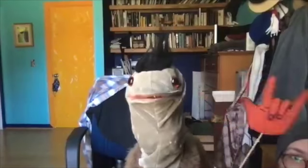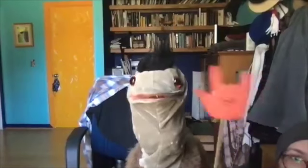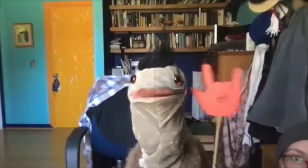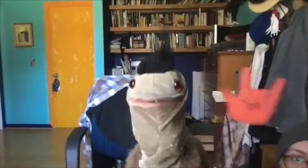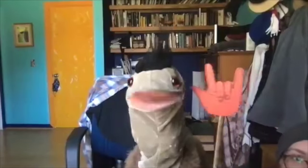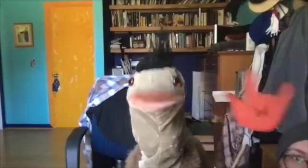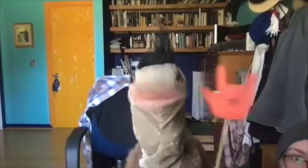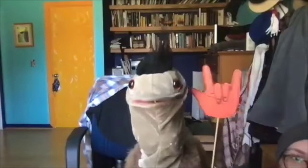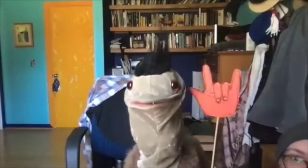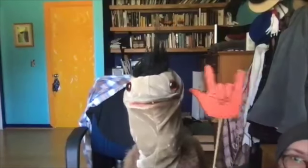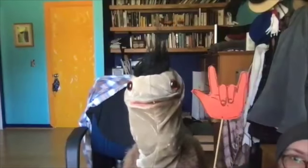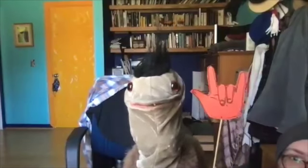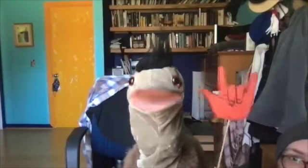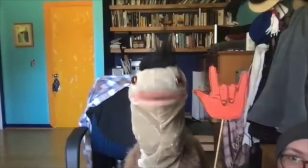I love you. All right,